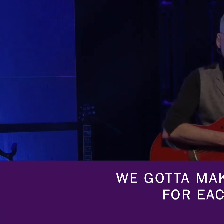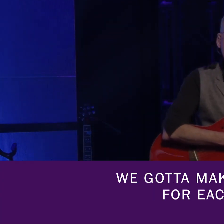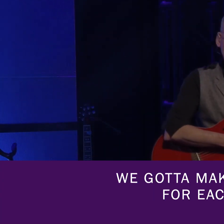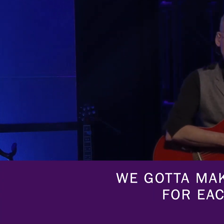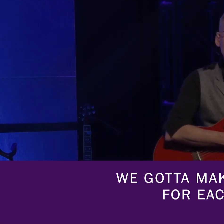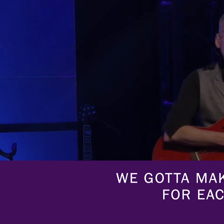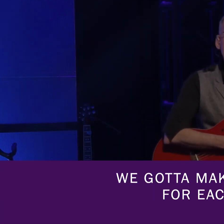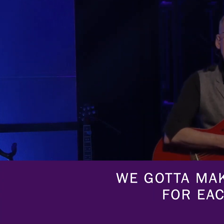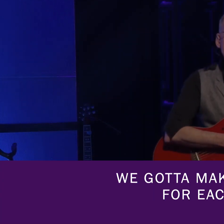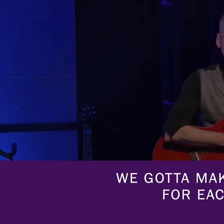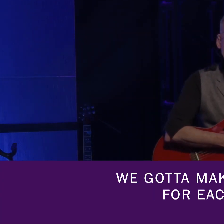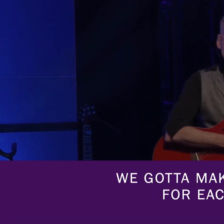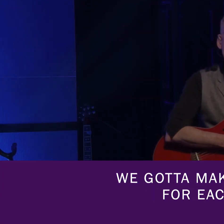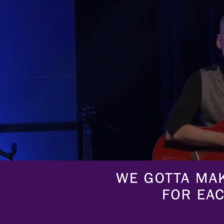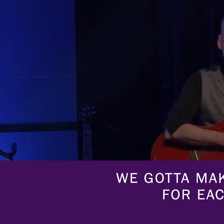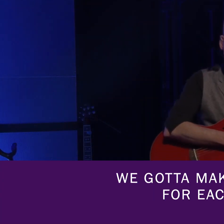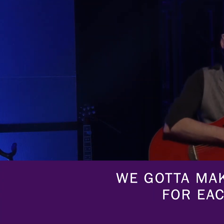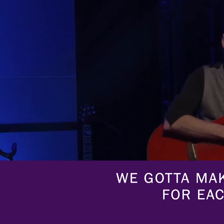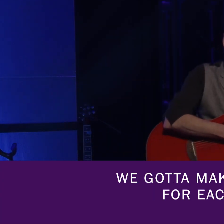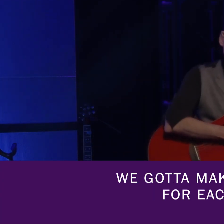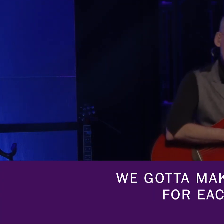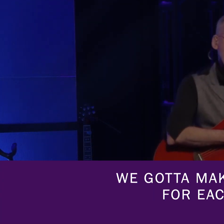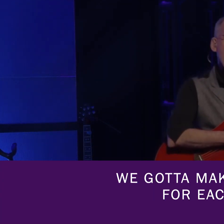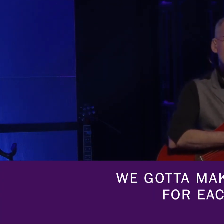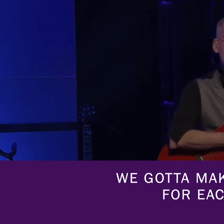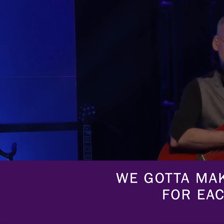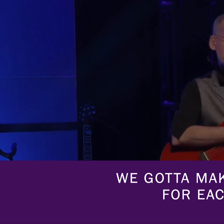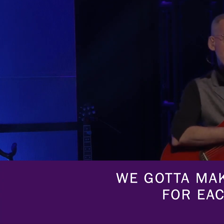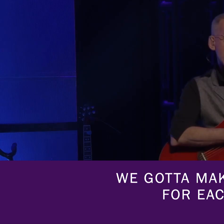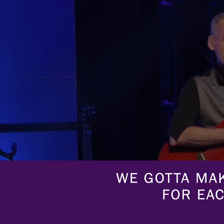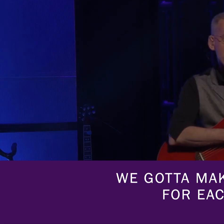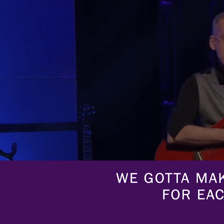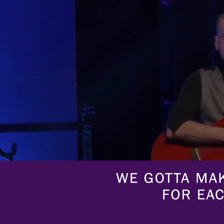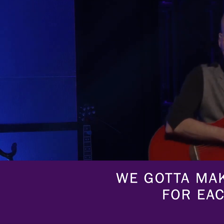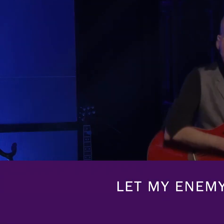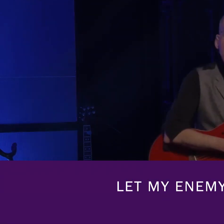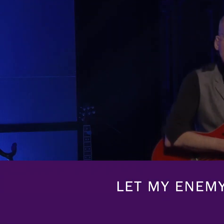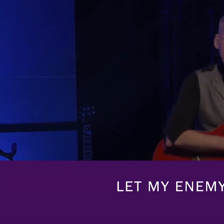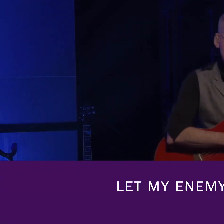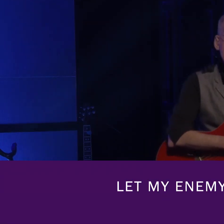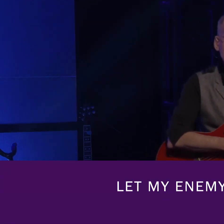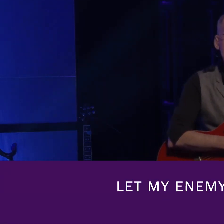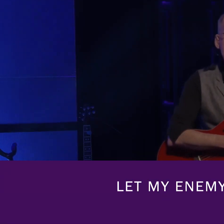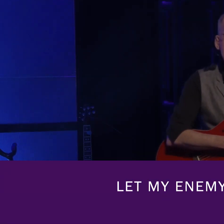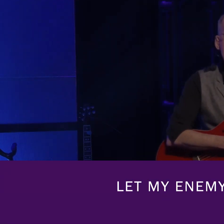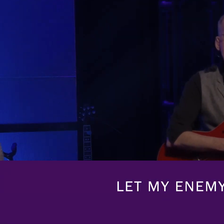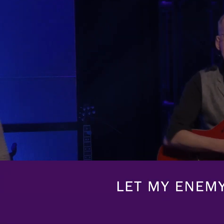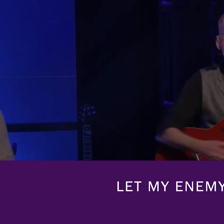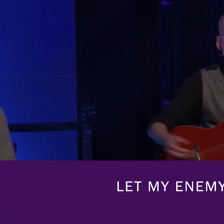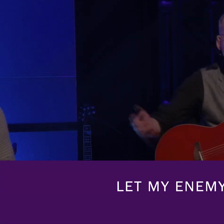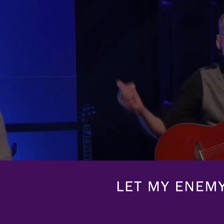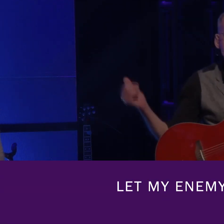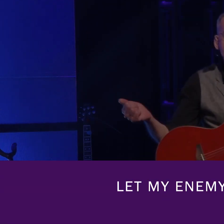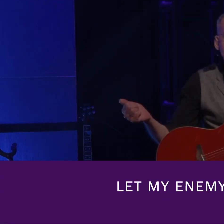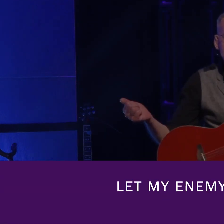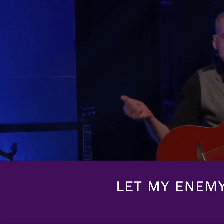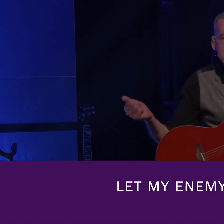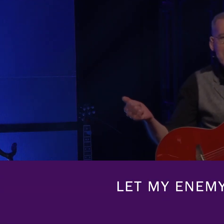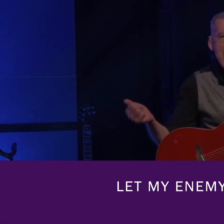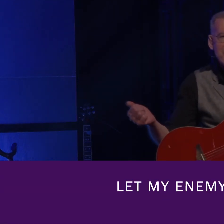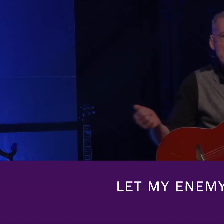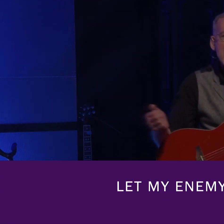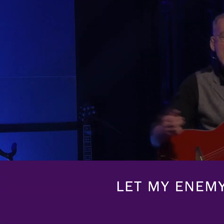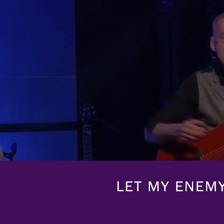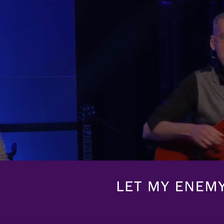To me, we gotta make some room for each other. Let my enemy